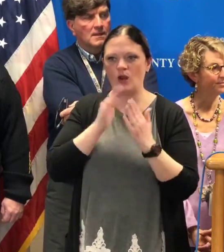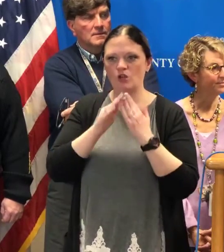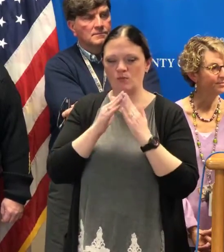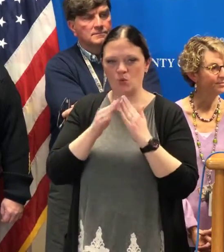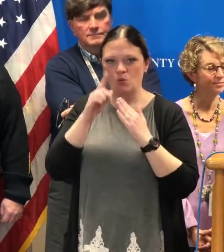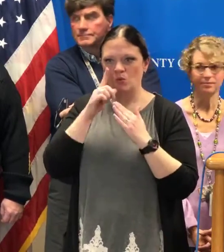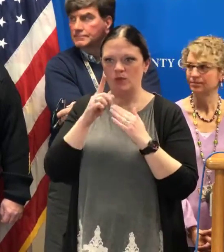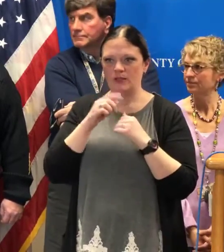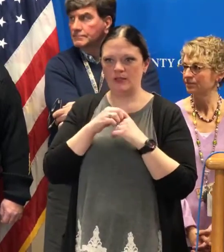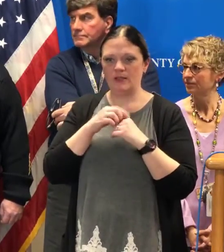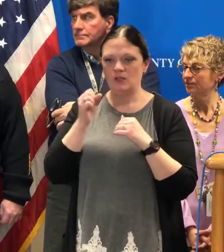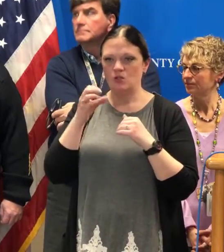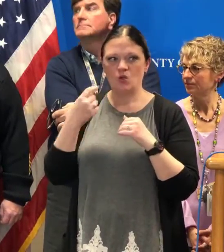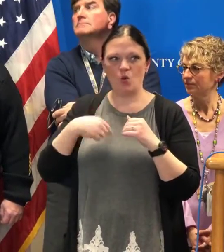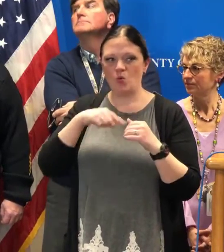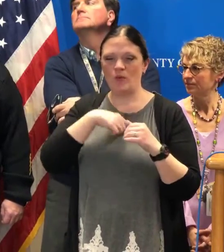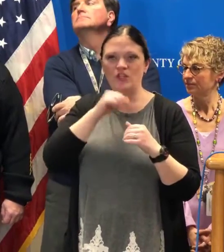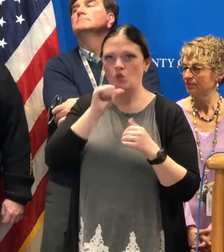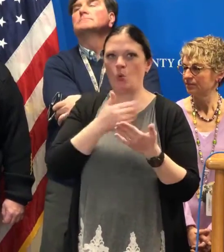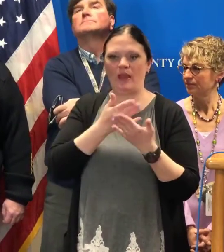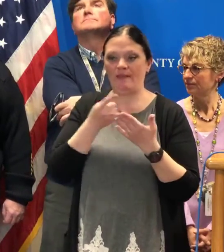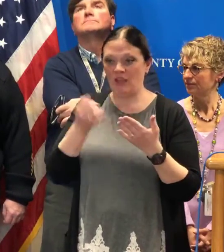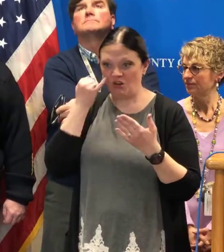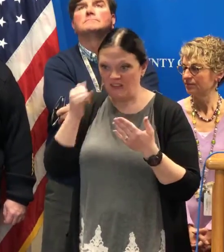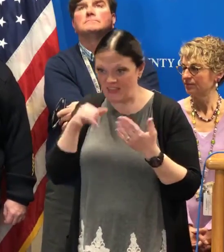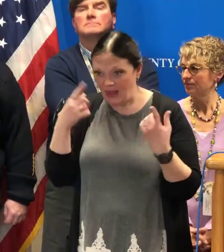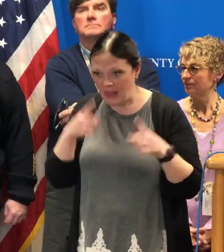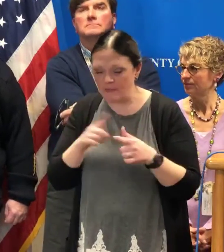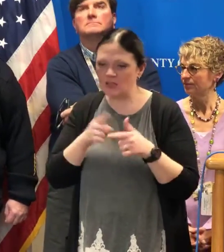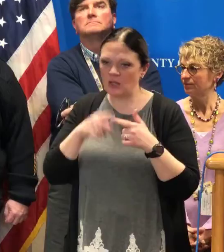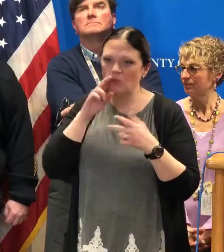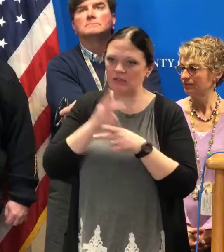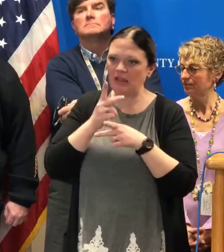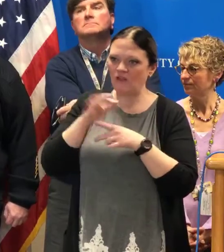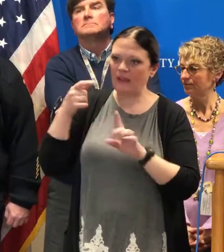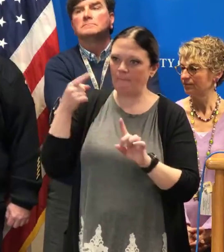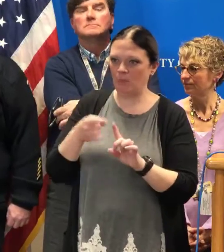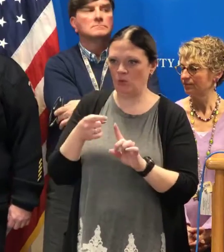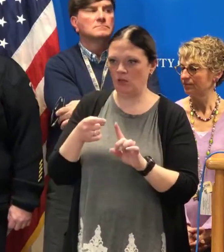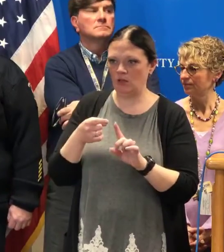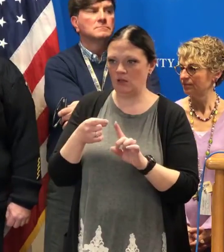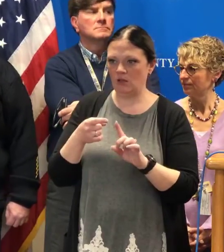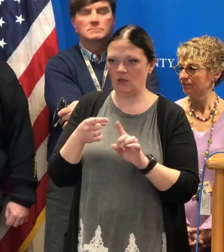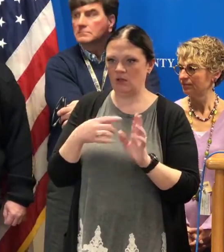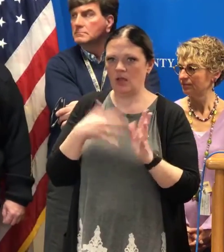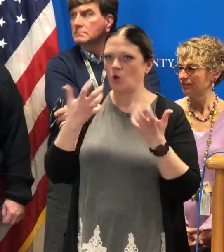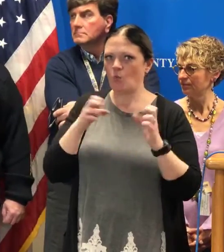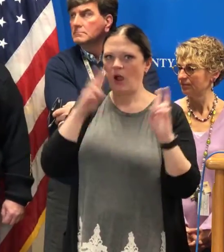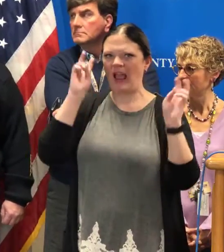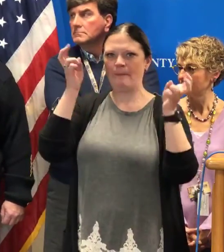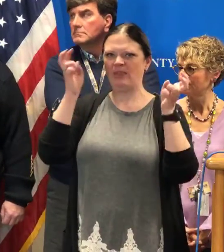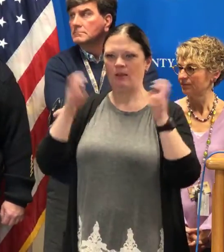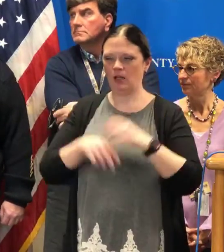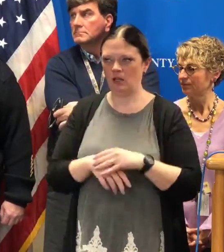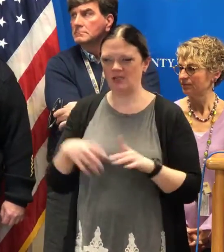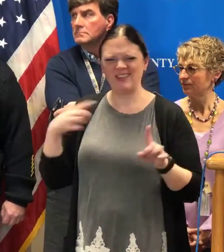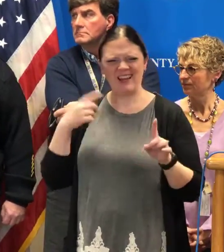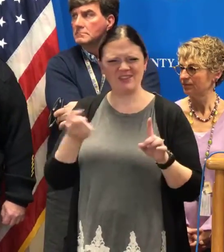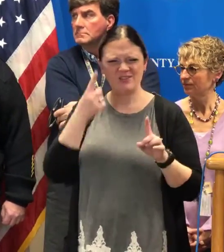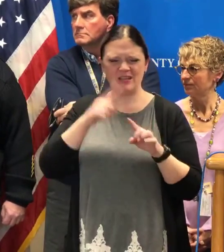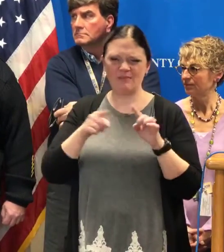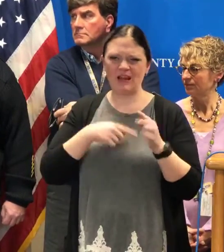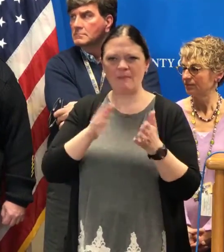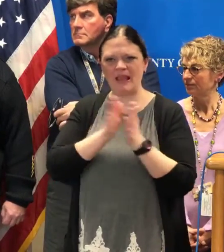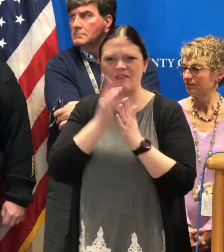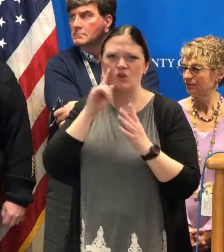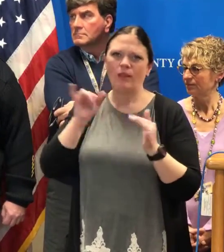get that. If we get there, then it is something we'd have to address at that point. But I don't also want to enter into a hypothetical. I understand that, but I'm kind of asking on behalf of